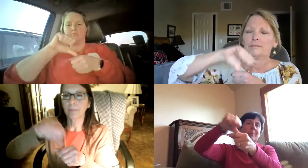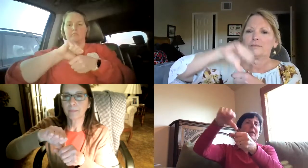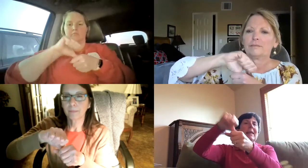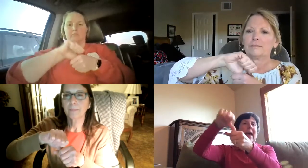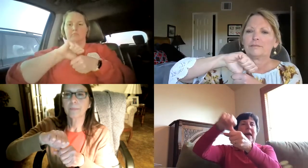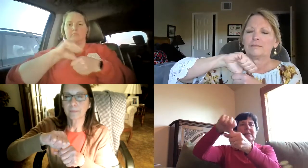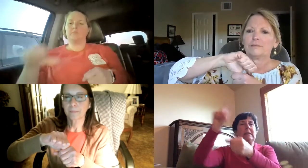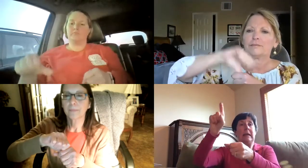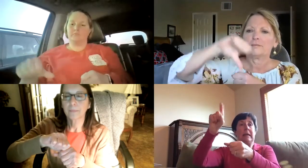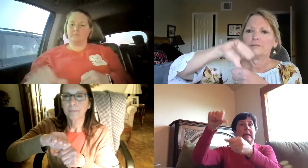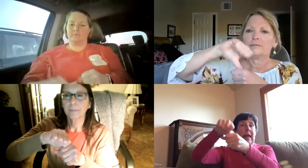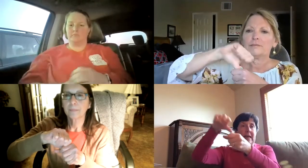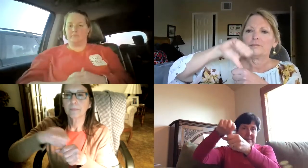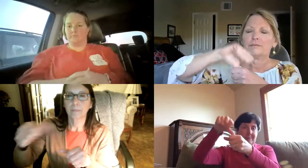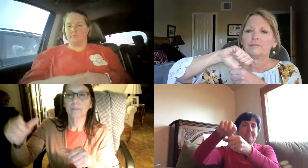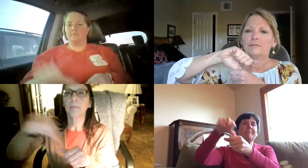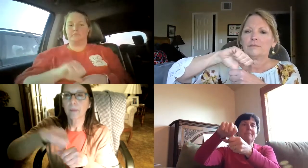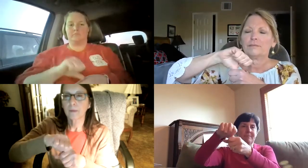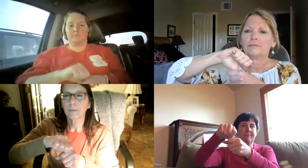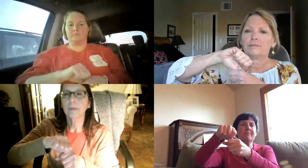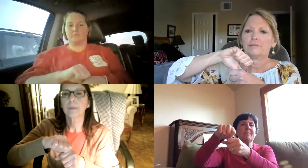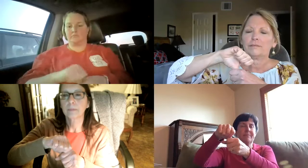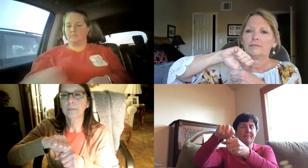up. Gas. I need gas.